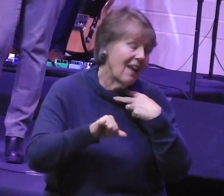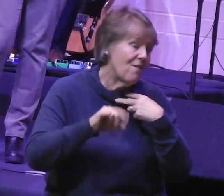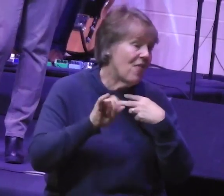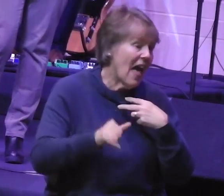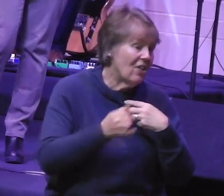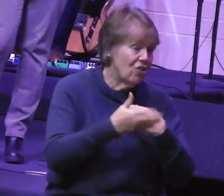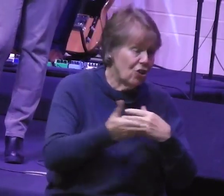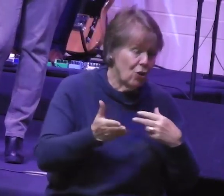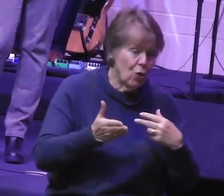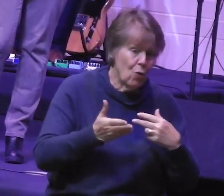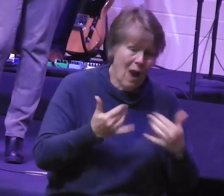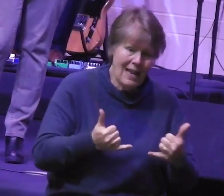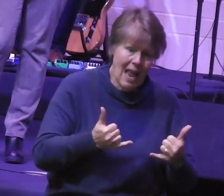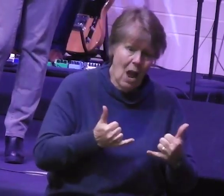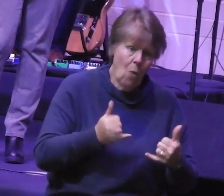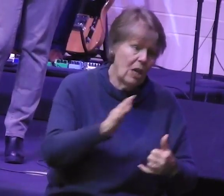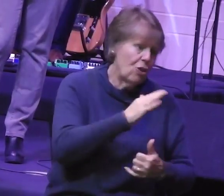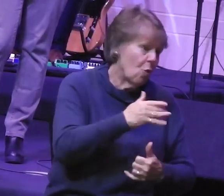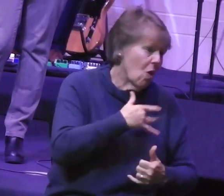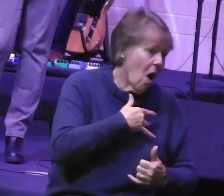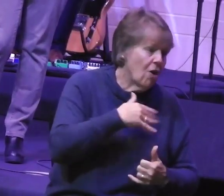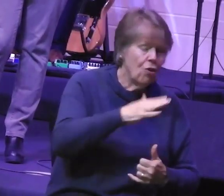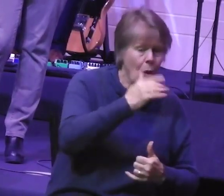now, in your heart, in your mind, acknowledge that.